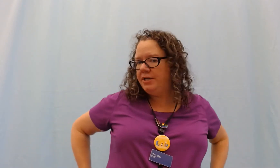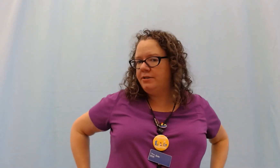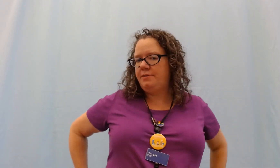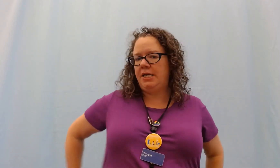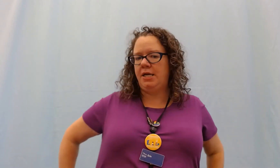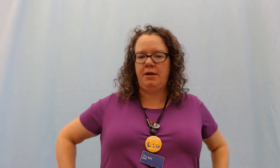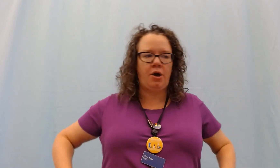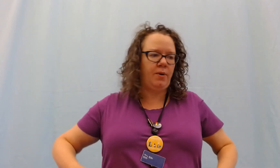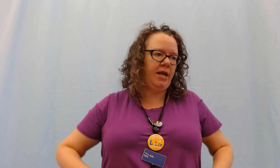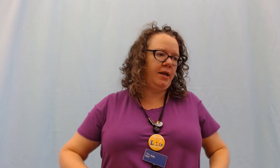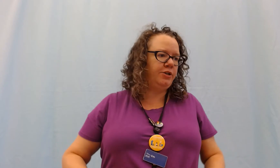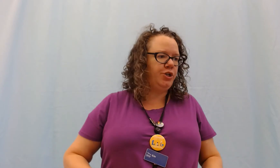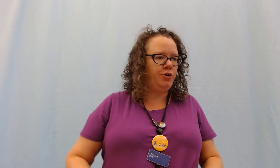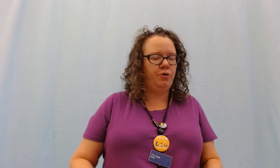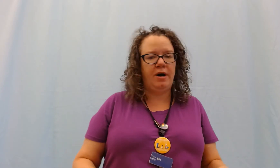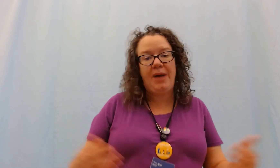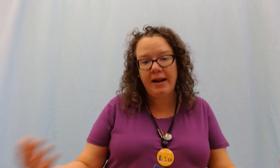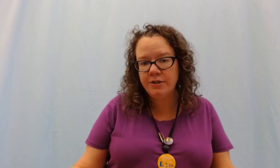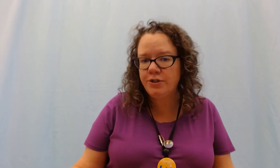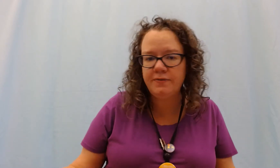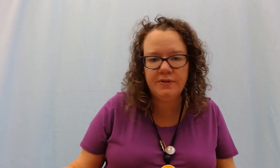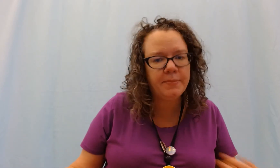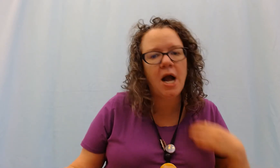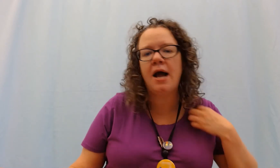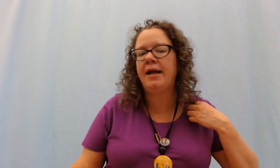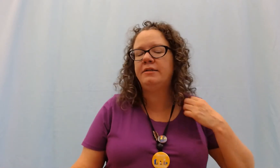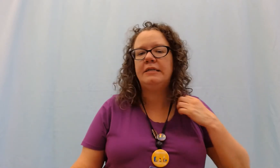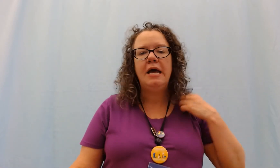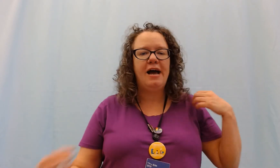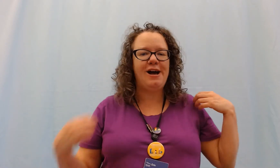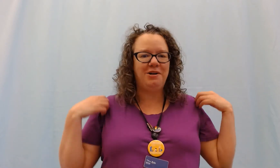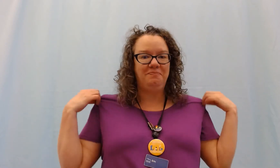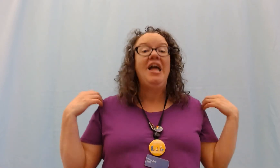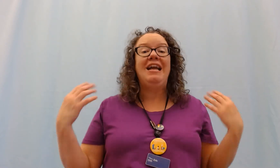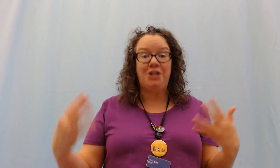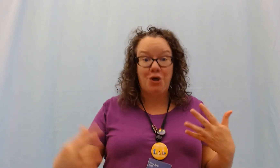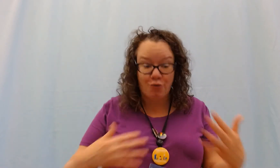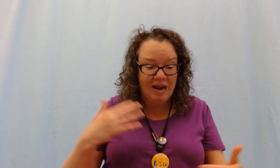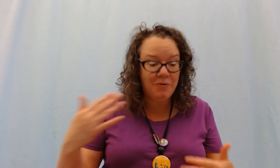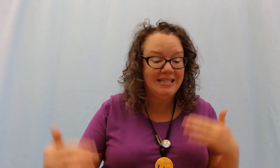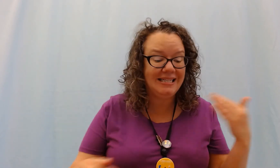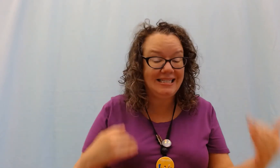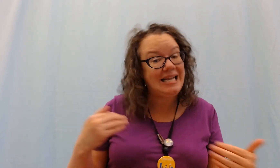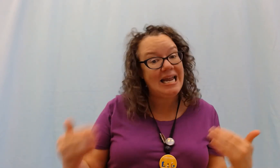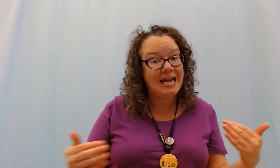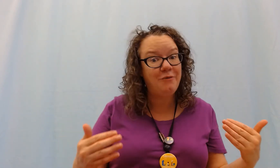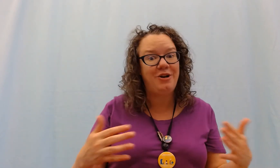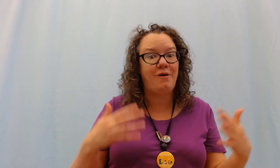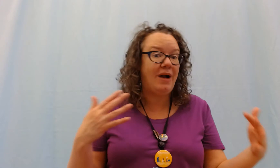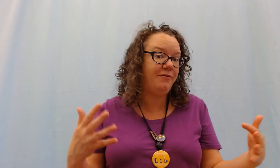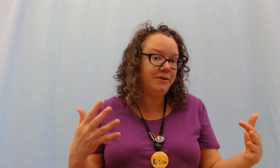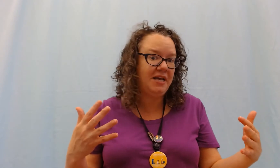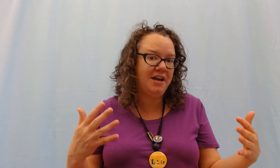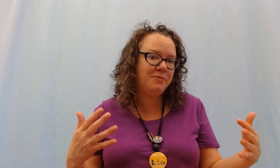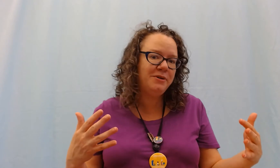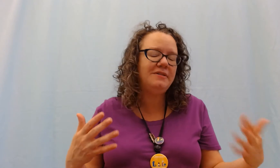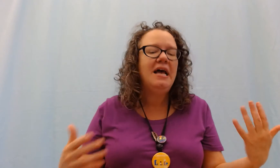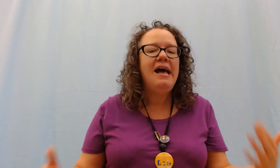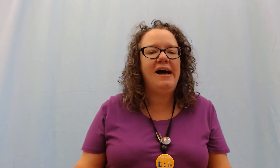to be going to a petting zoo of some kind. It's a great one to sing when you're around those animals